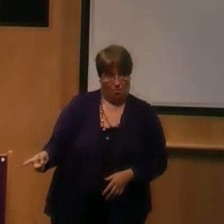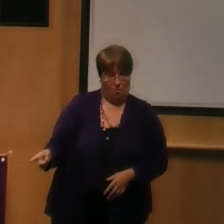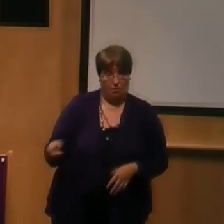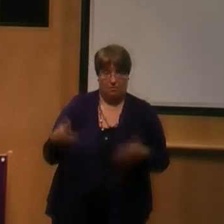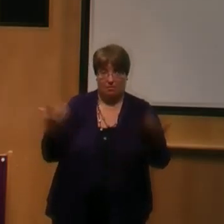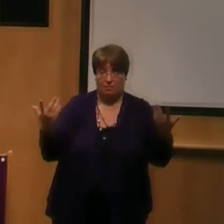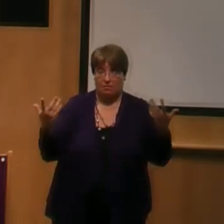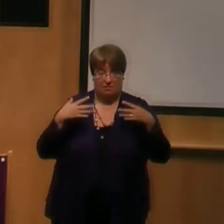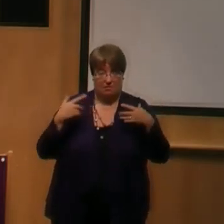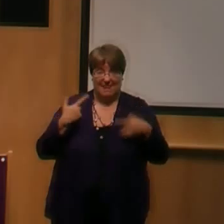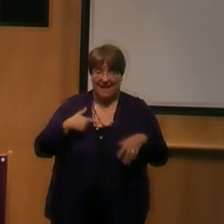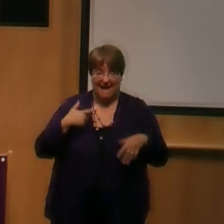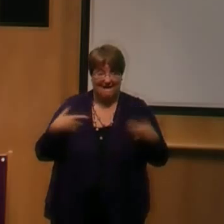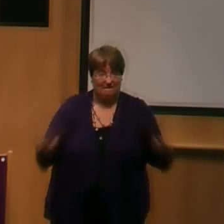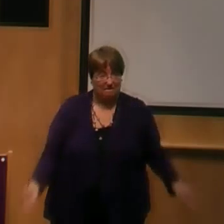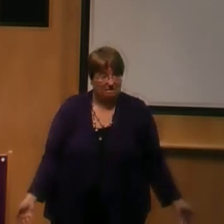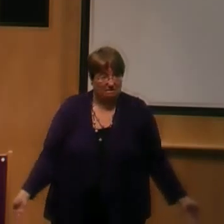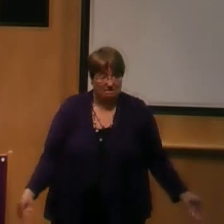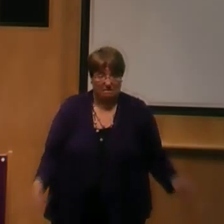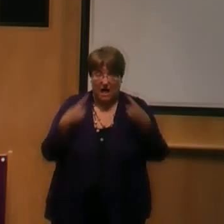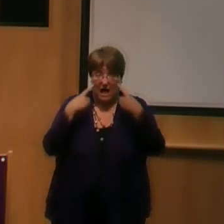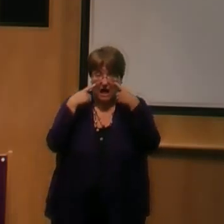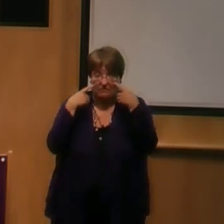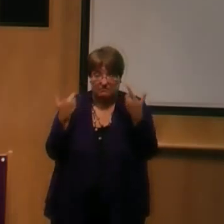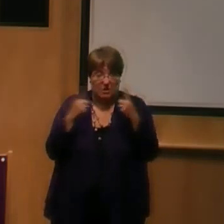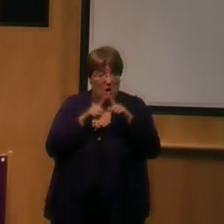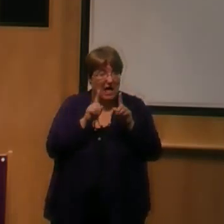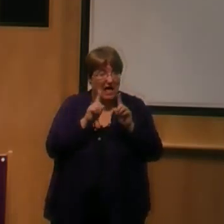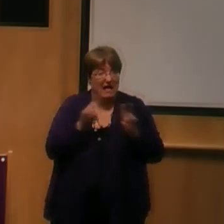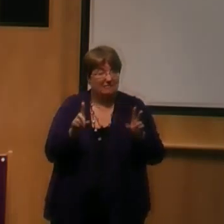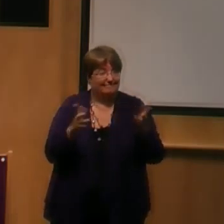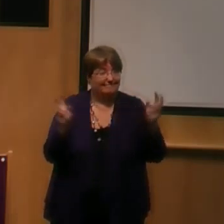gets to know her son going 4. He was really no problem.